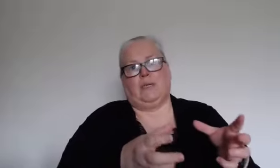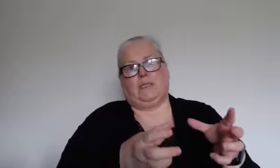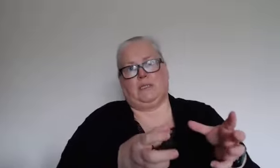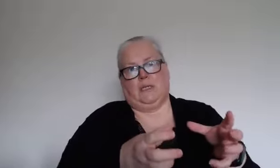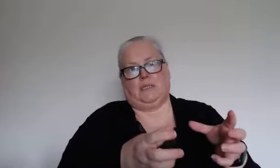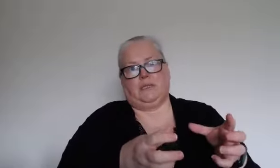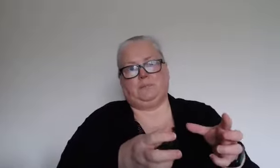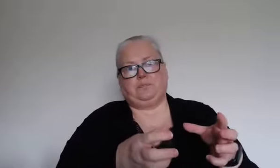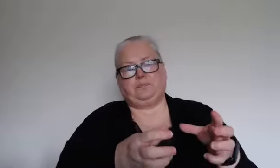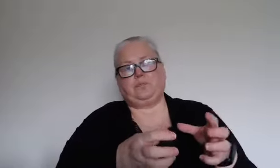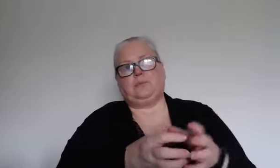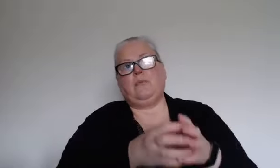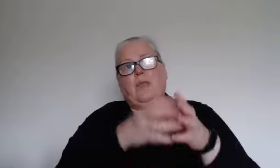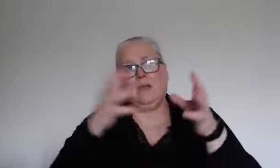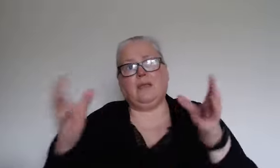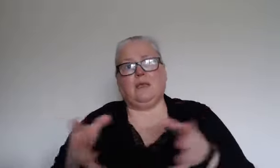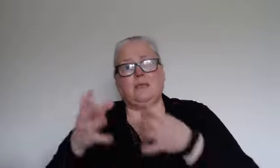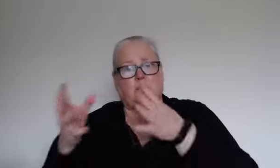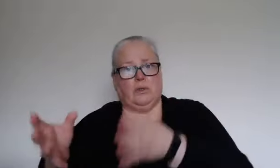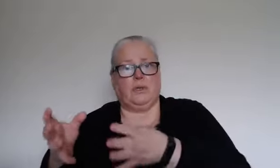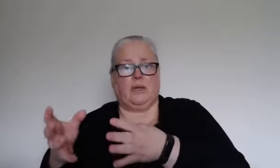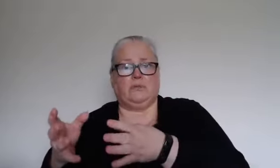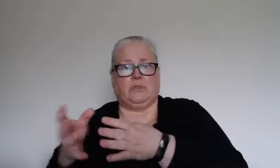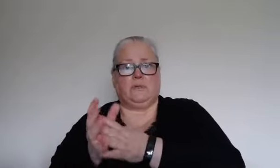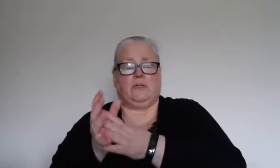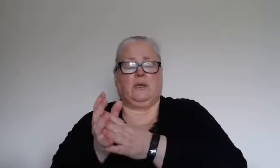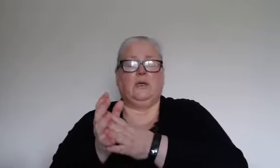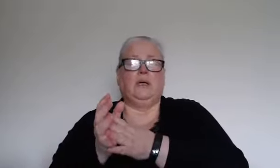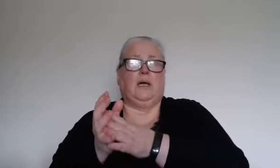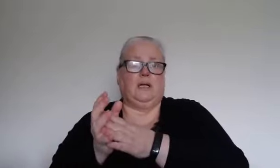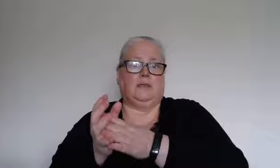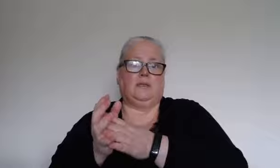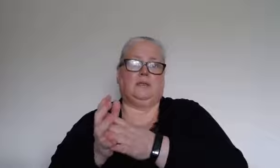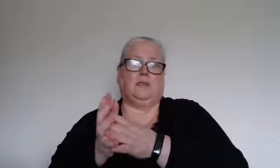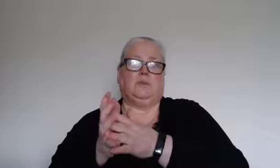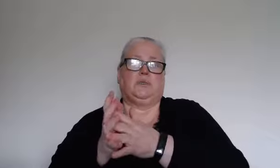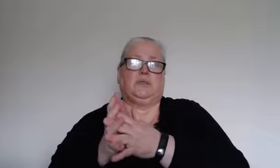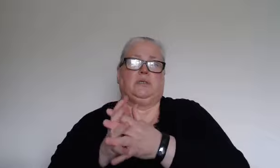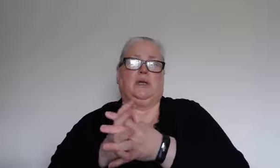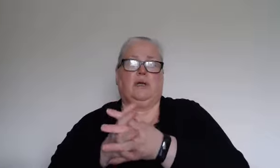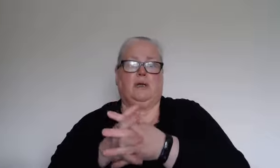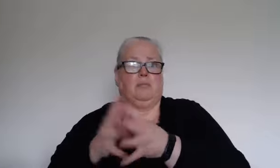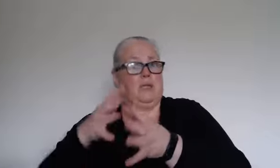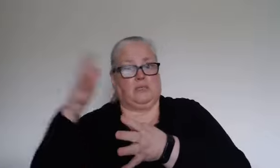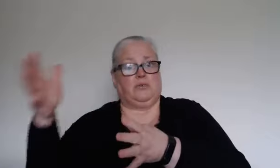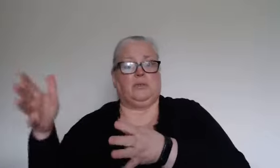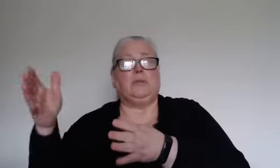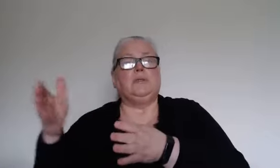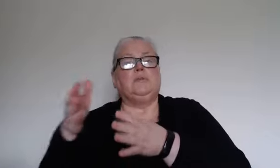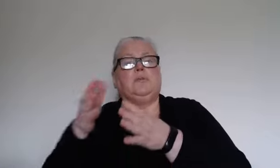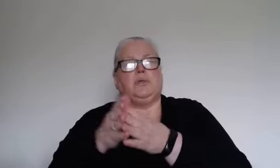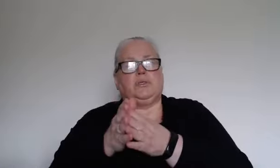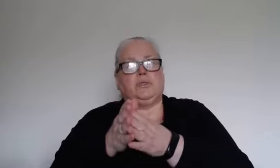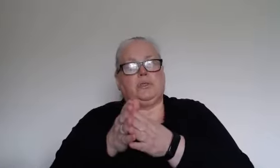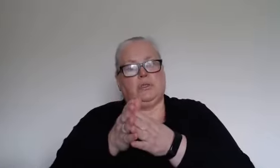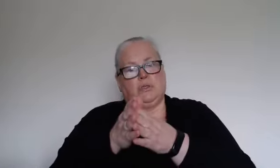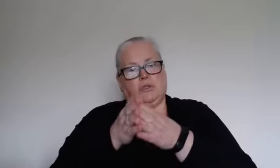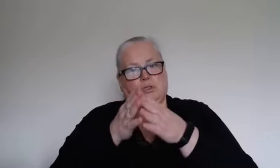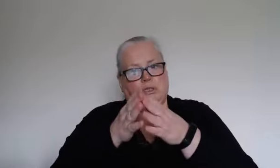to eat, and yes, we're looking at reducing alcohol consumption, etc. But